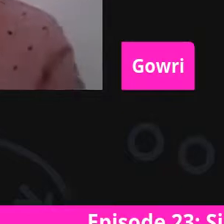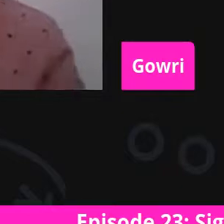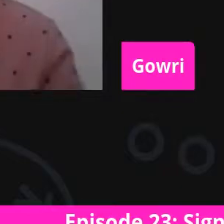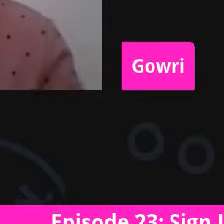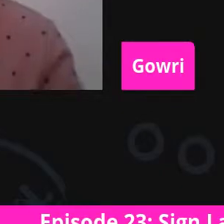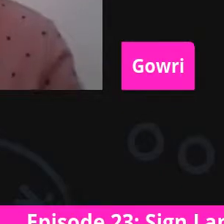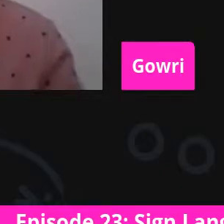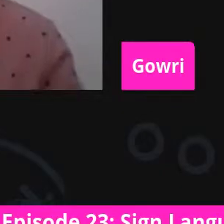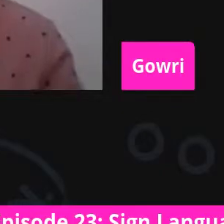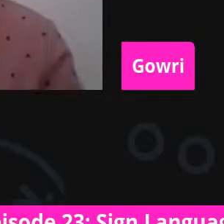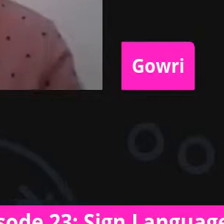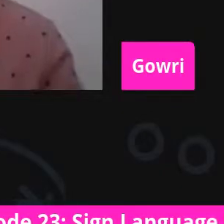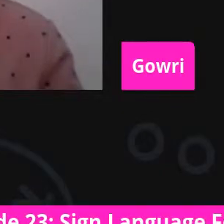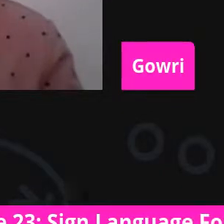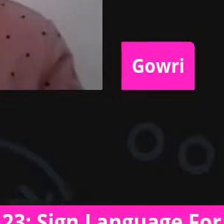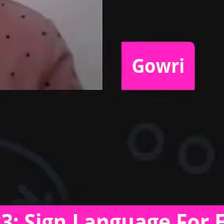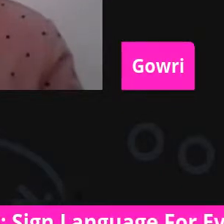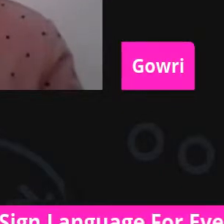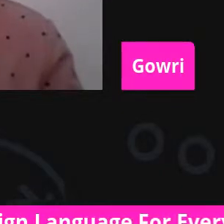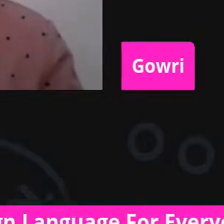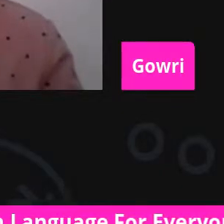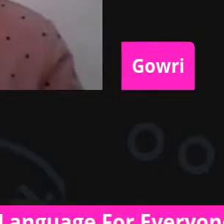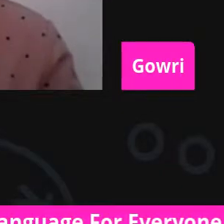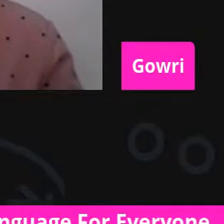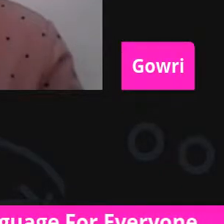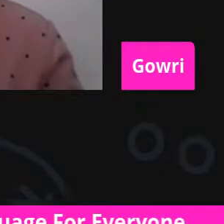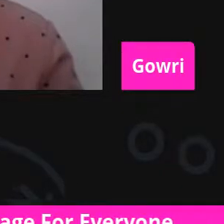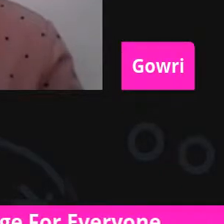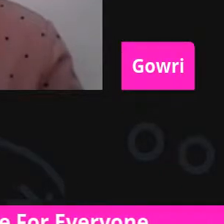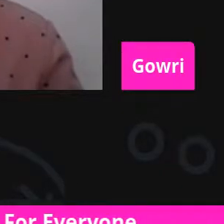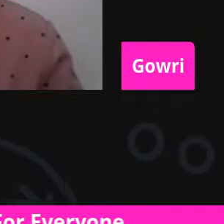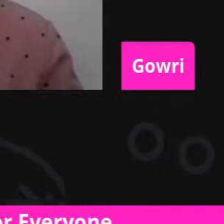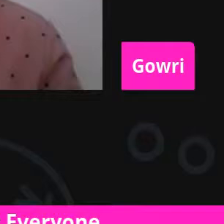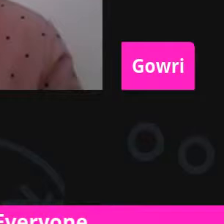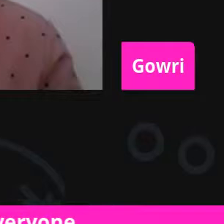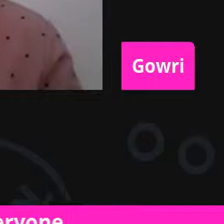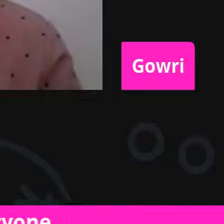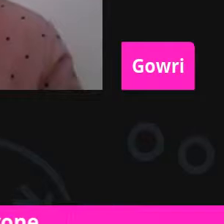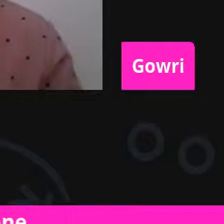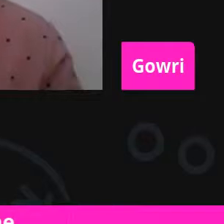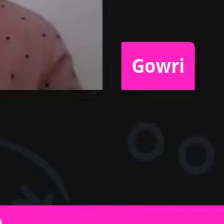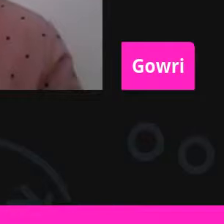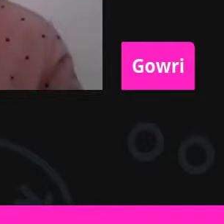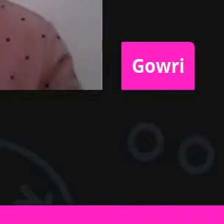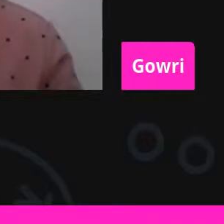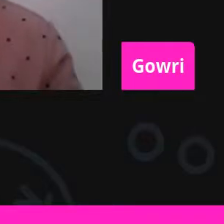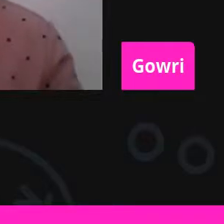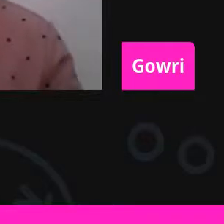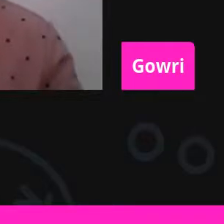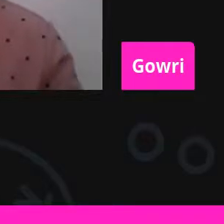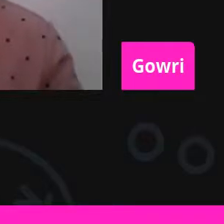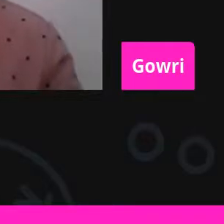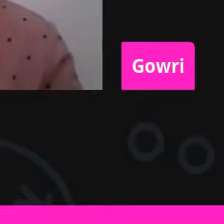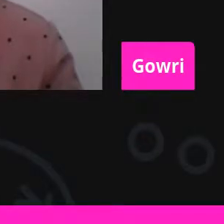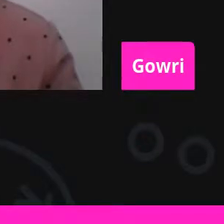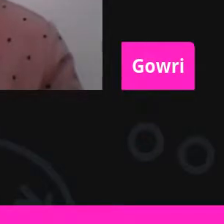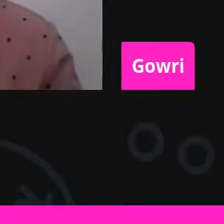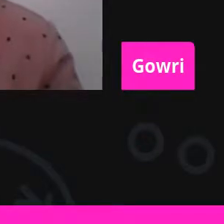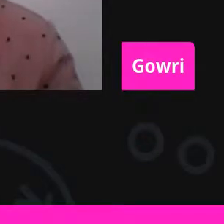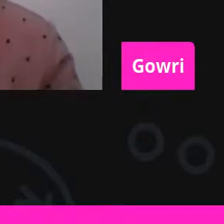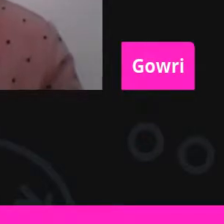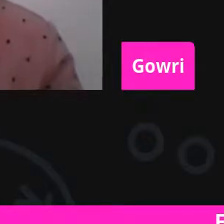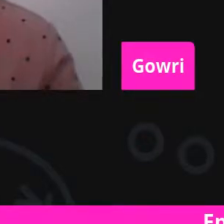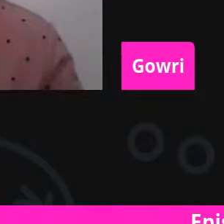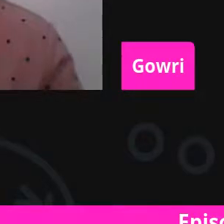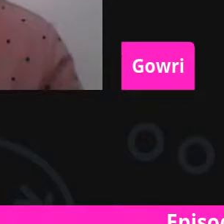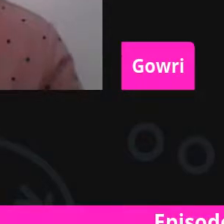But for science and principal account or some biology, kimia, all, we